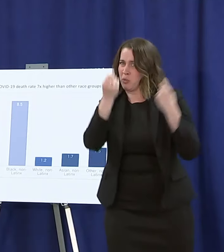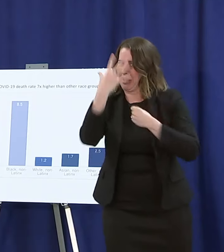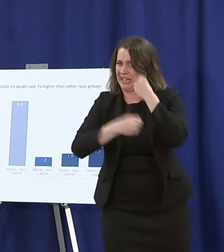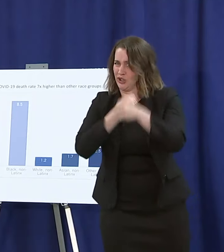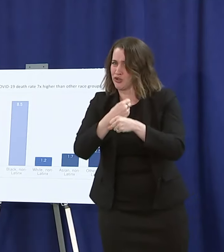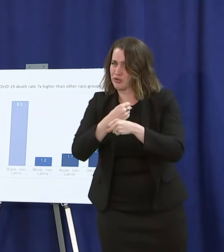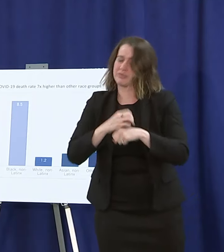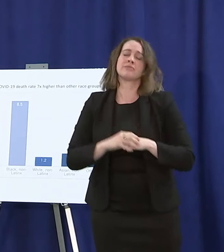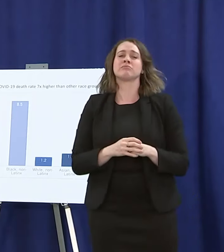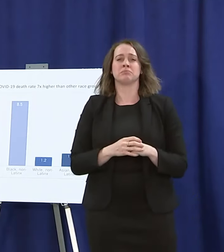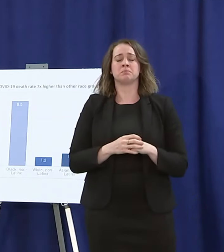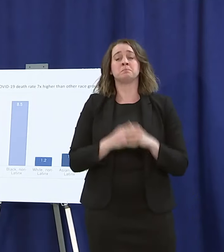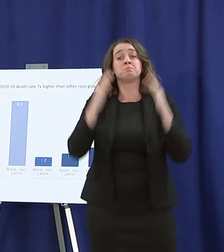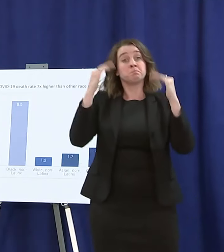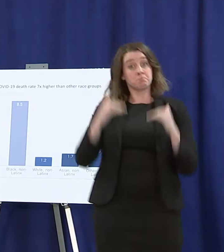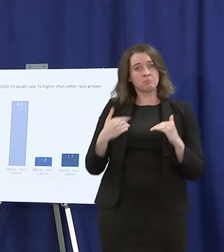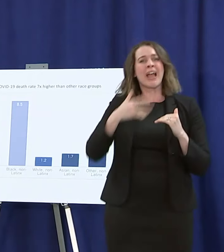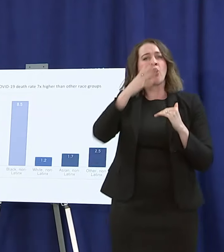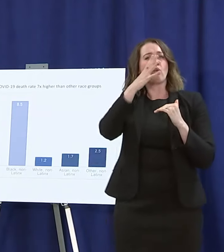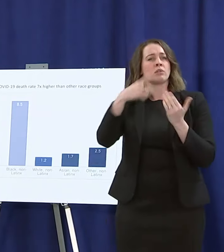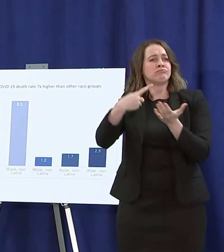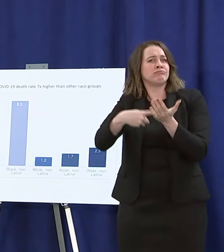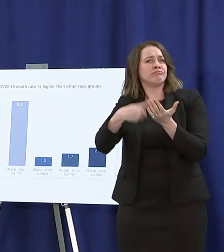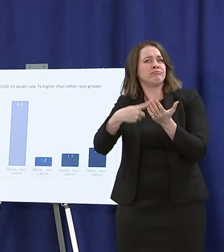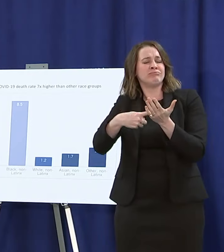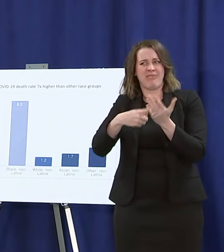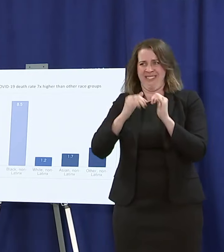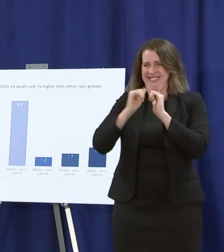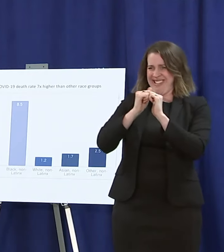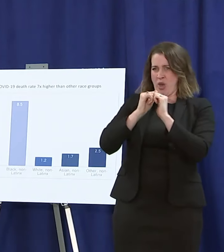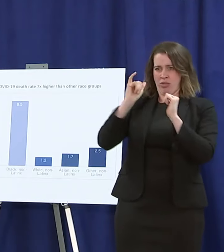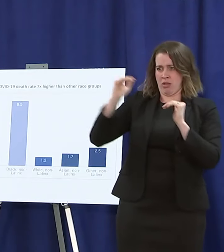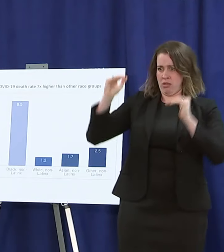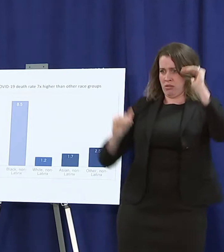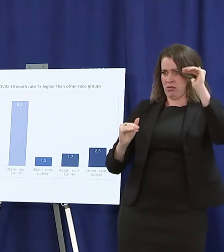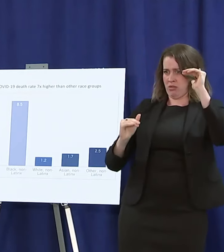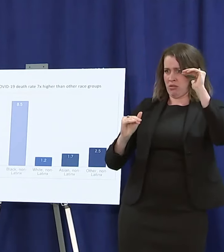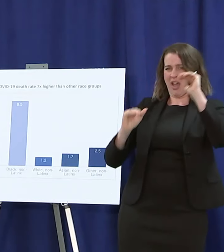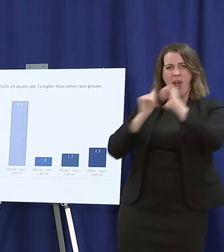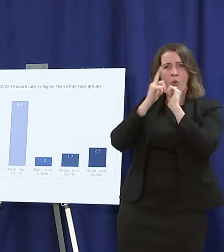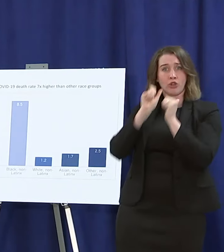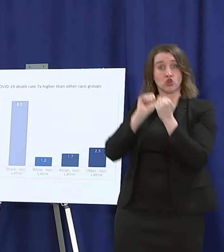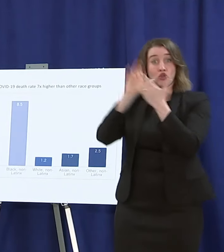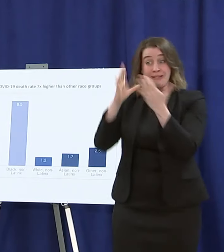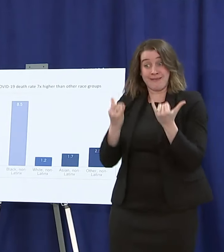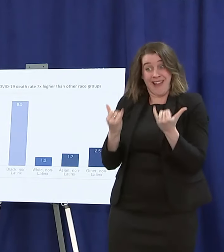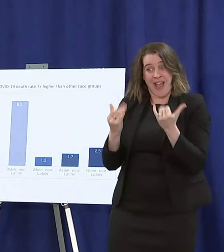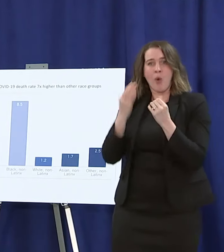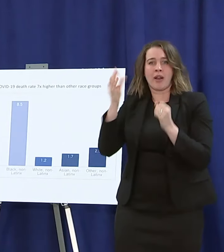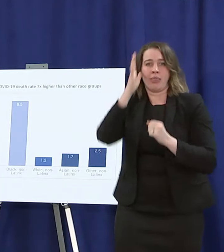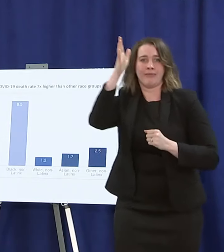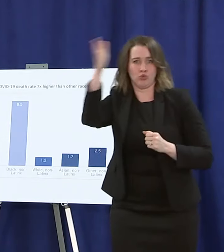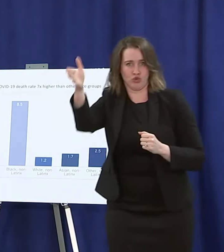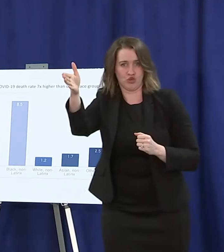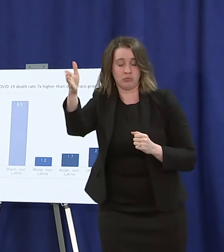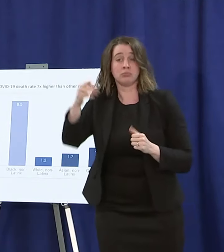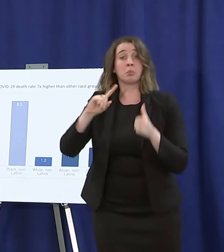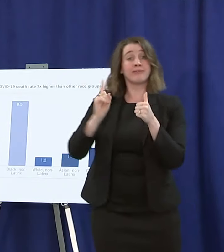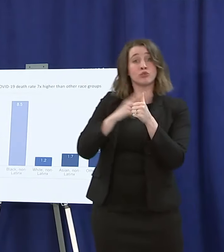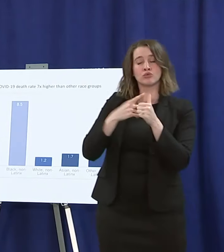I'll speak about how we plan to address the immediate and long-term challenges facing us. But first, I'd